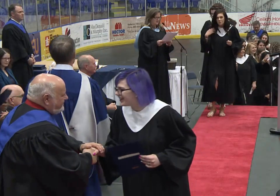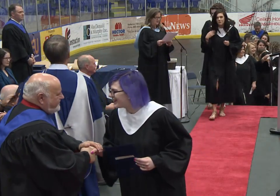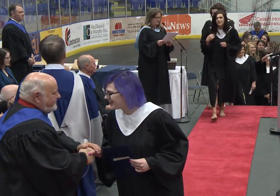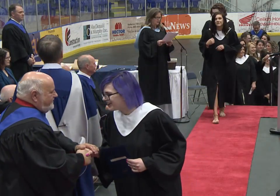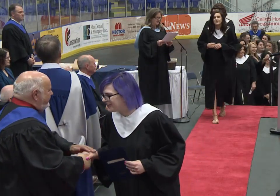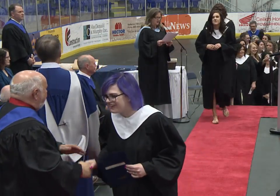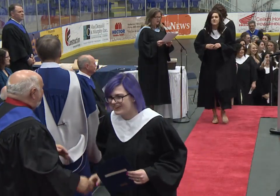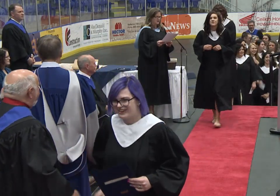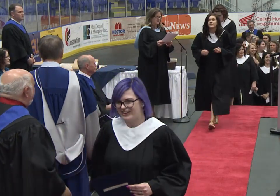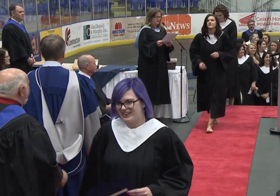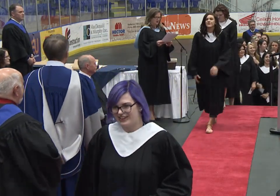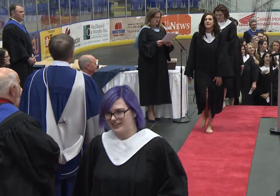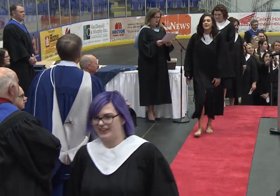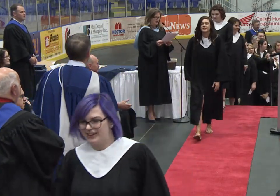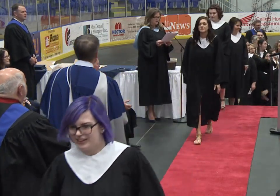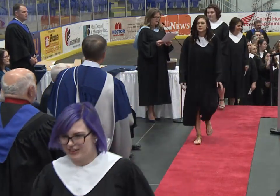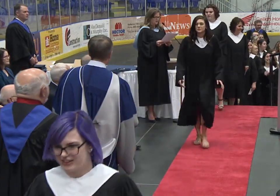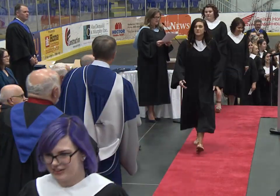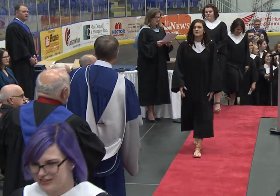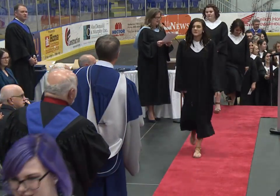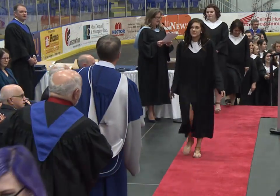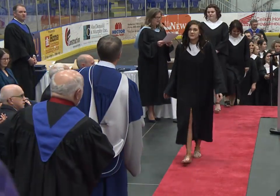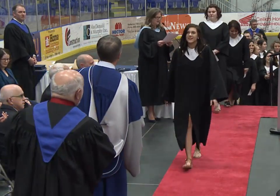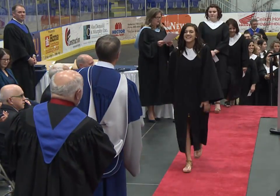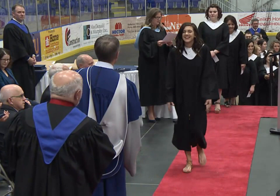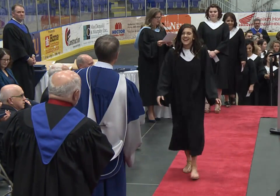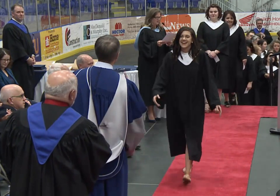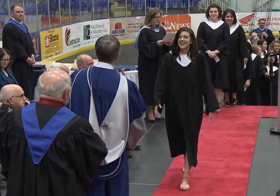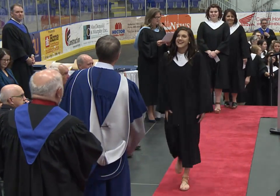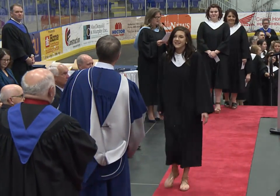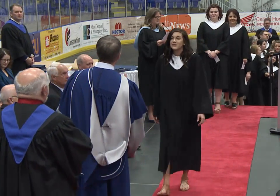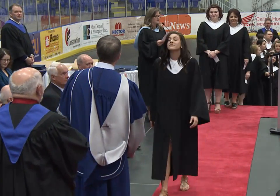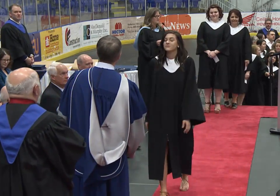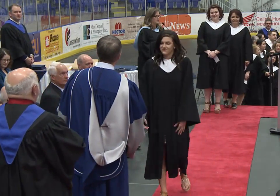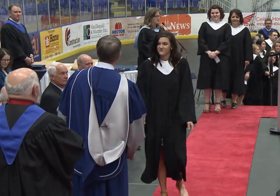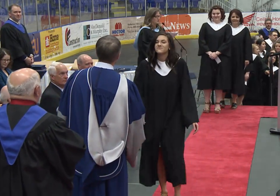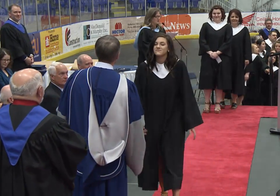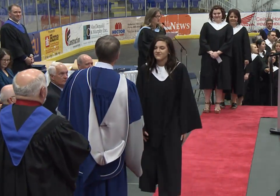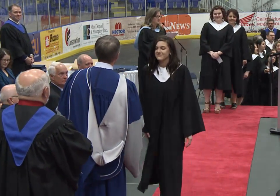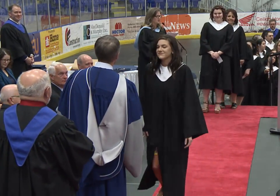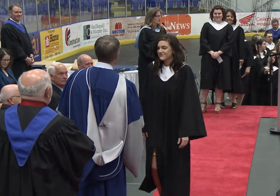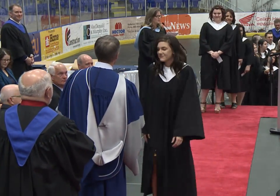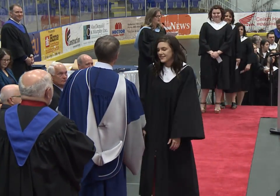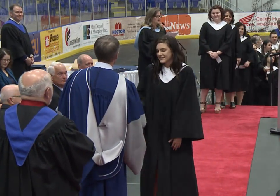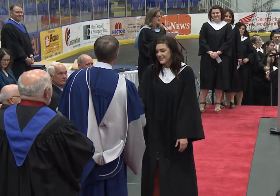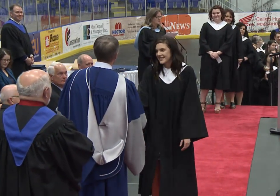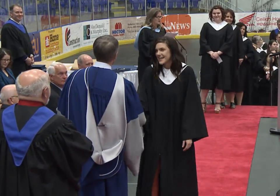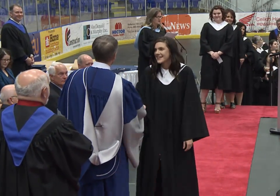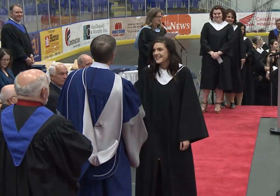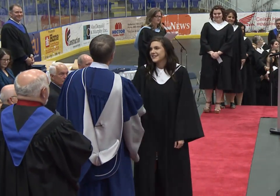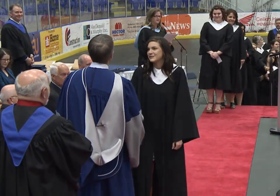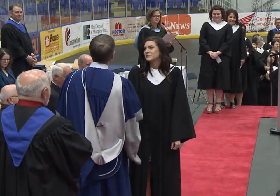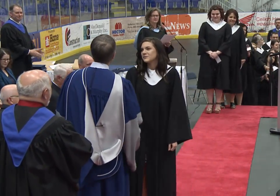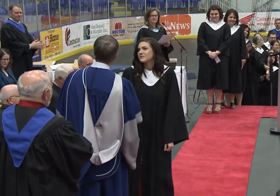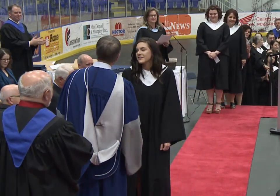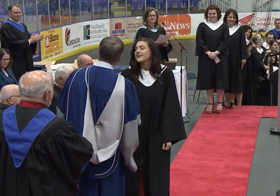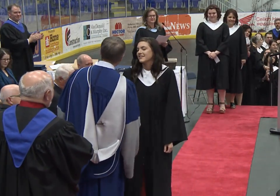Danielle Fulton with honors, also receiving her diploma in business administration, open